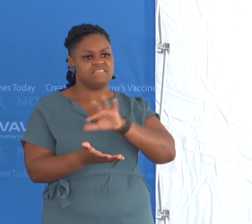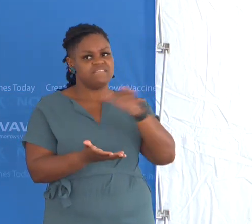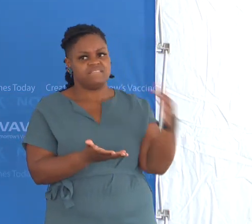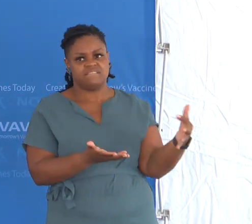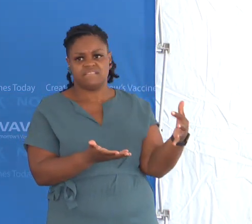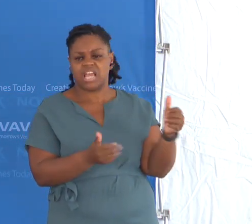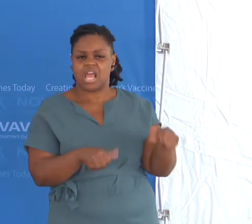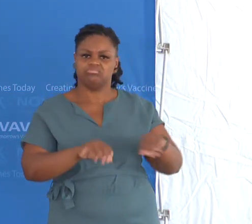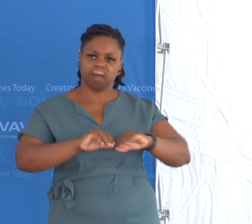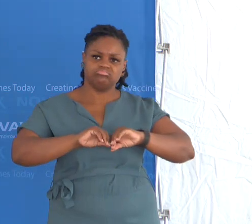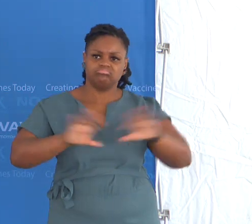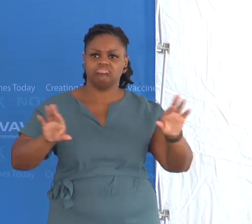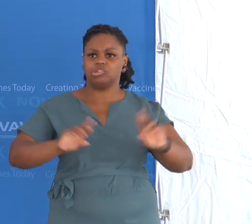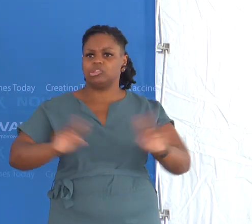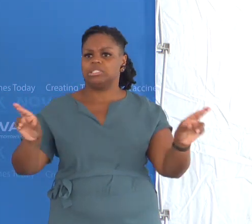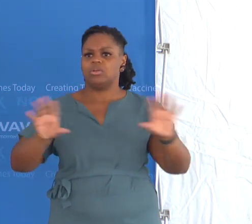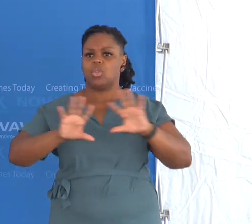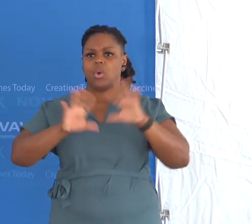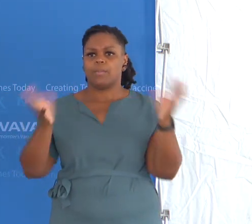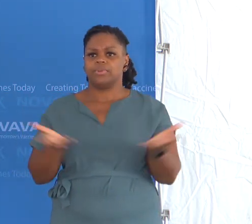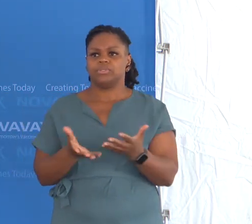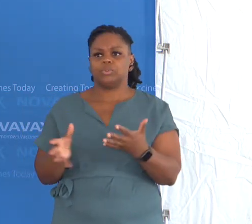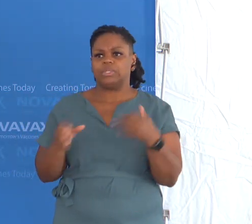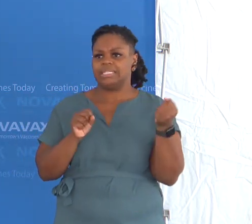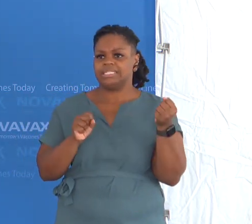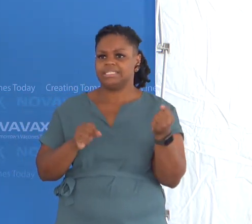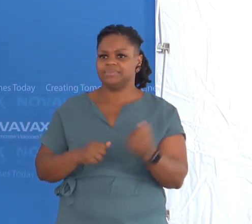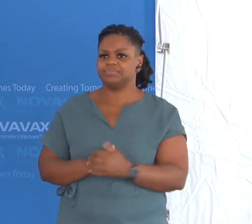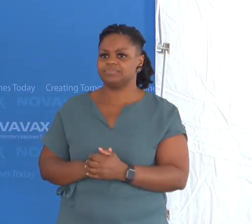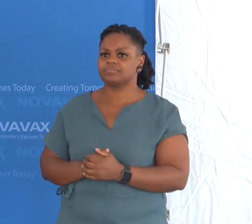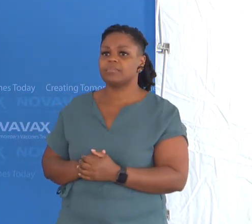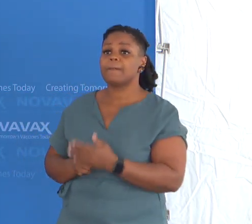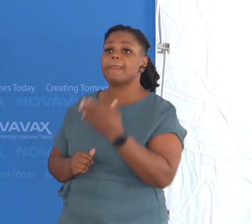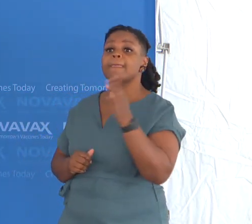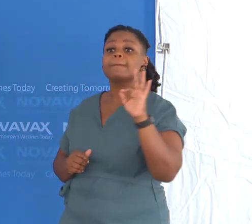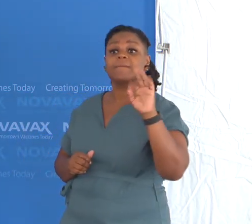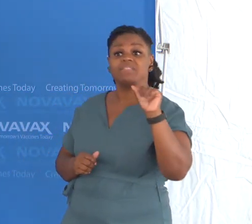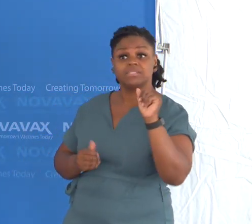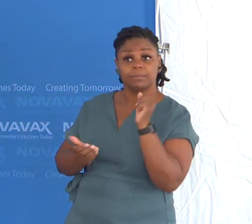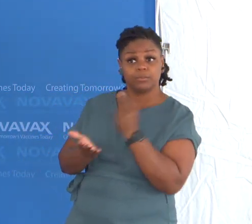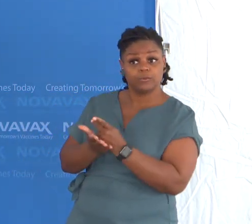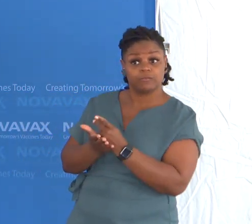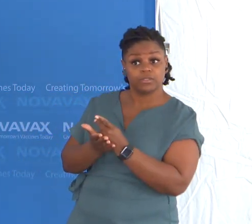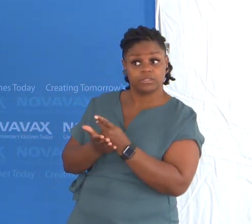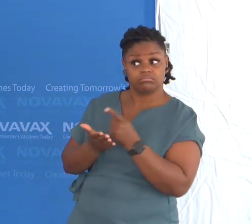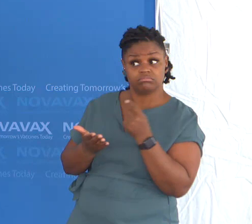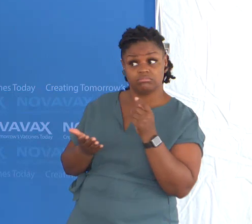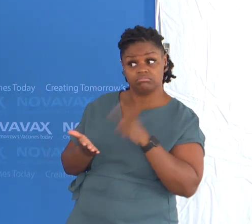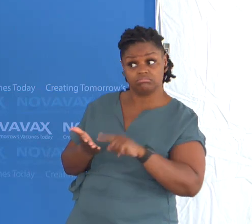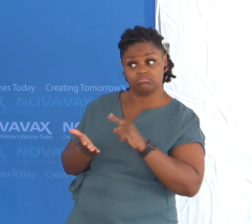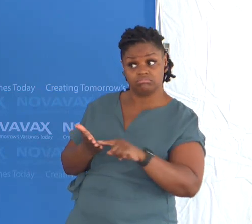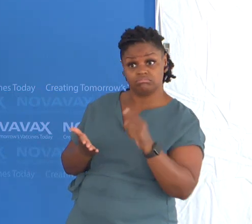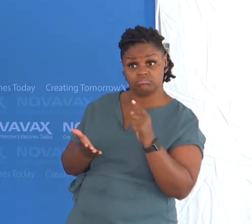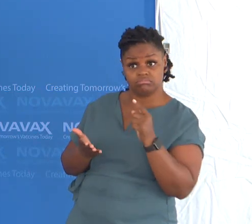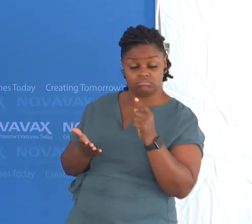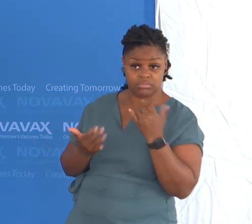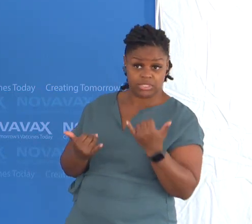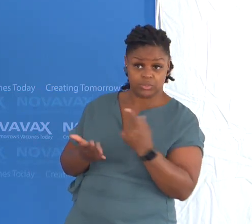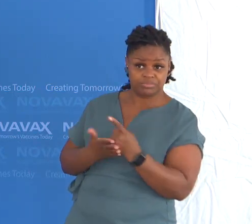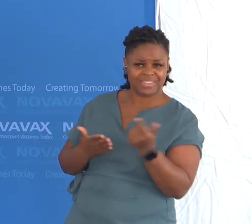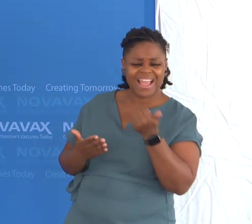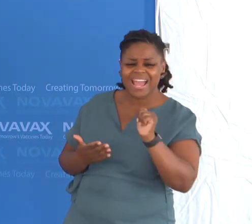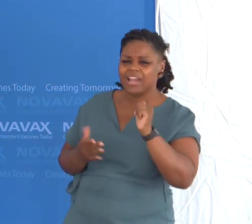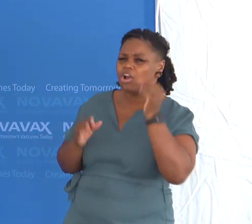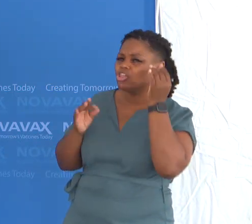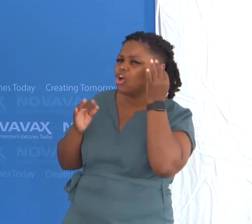quickly. FDA approval has been discussed this week. Any thoughts on this enhanced? No, I think that's